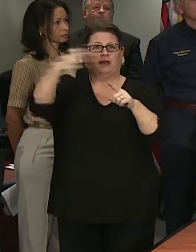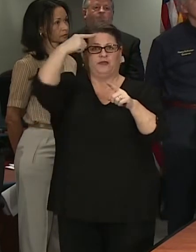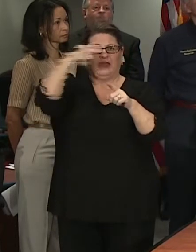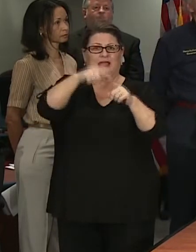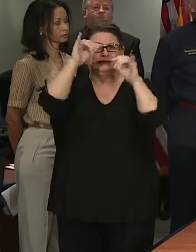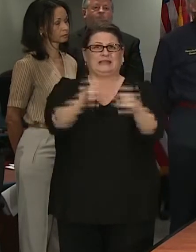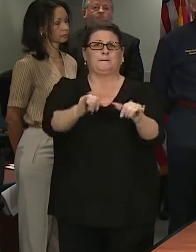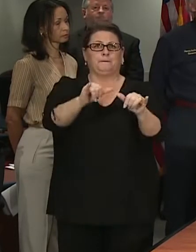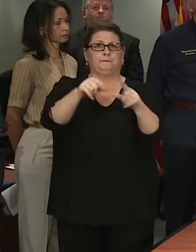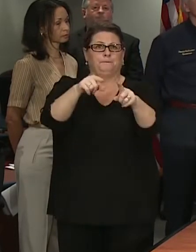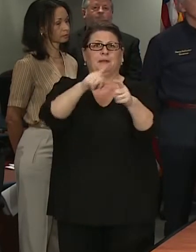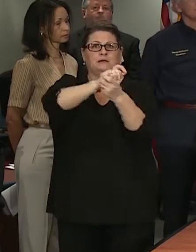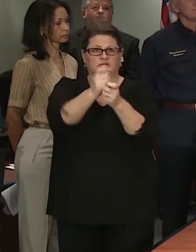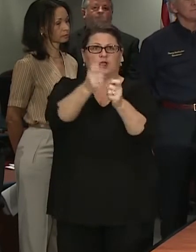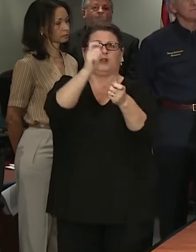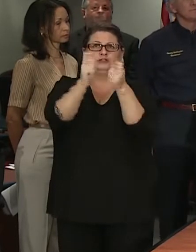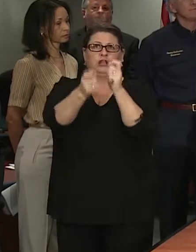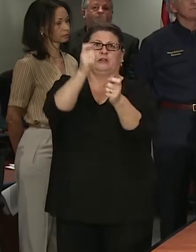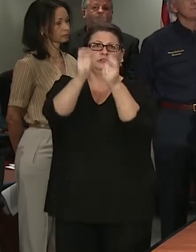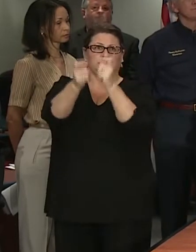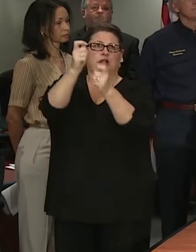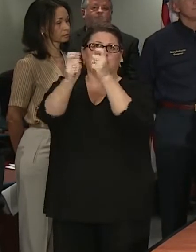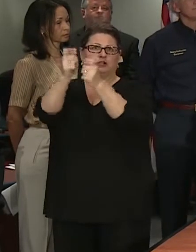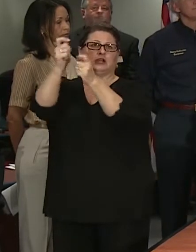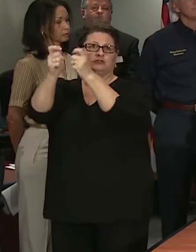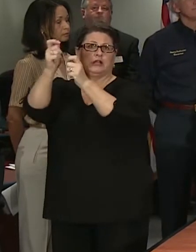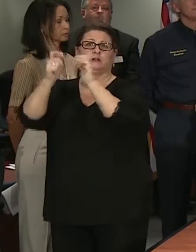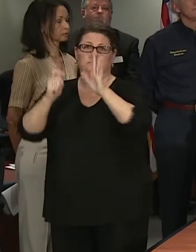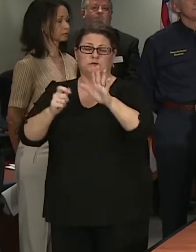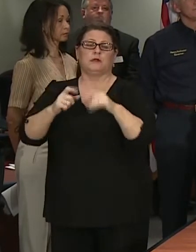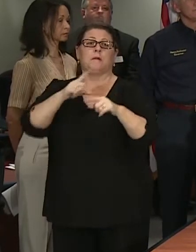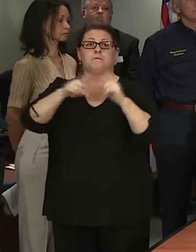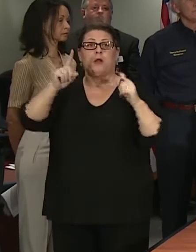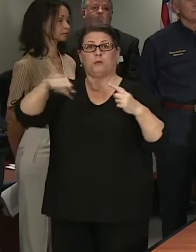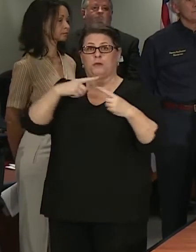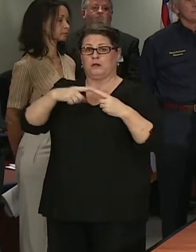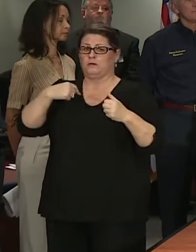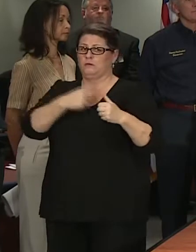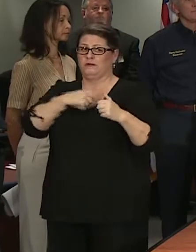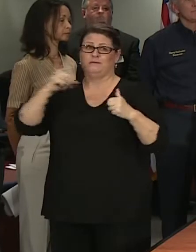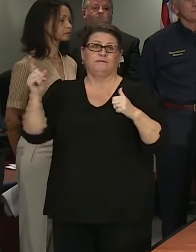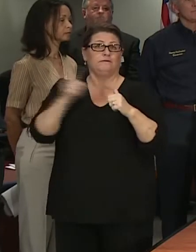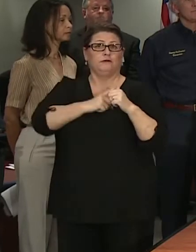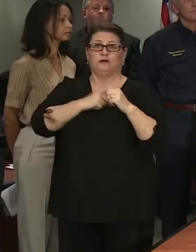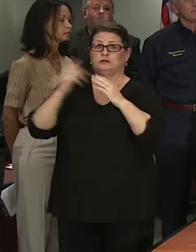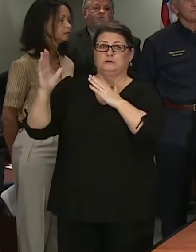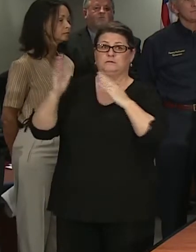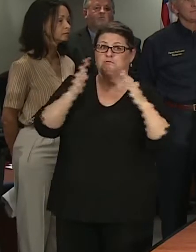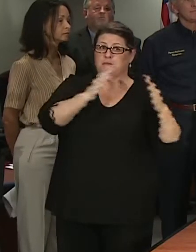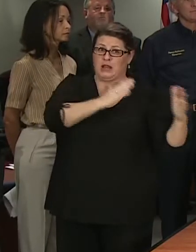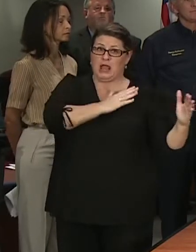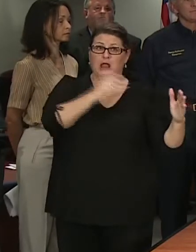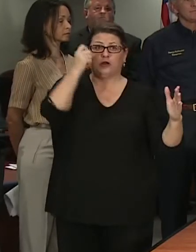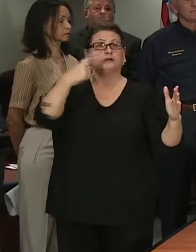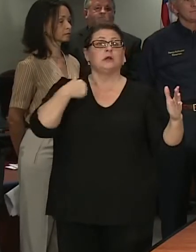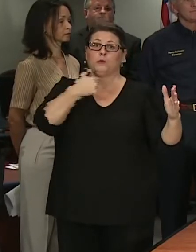continue to change. But for planning our initial plan, which is, again, scalable and tailored to the needs